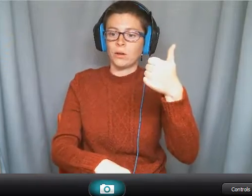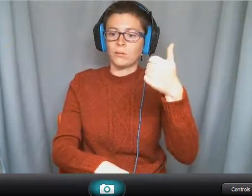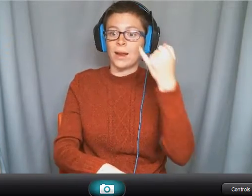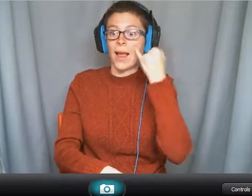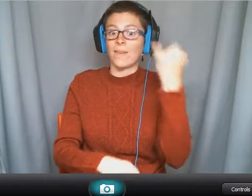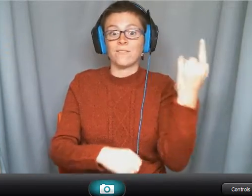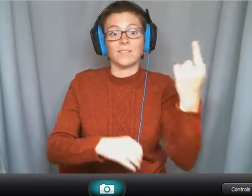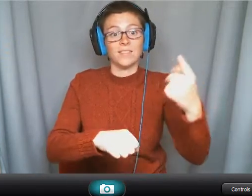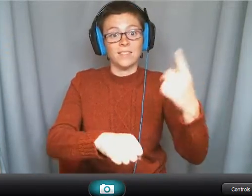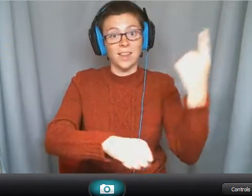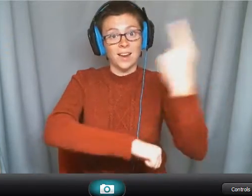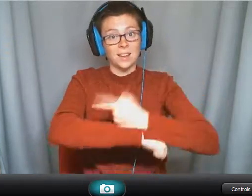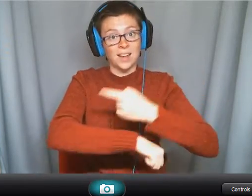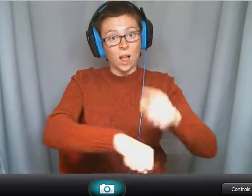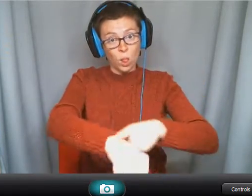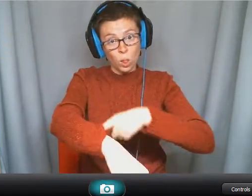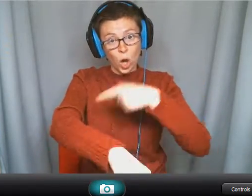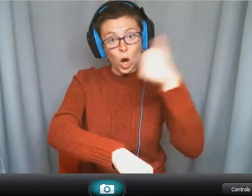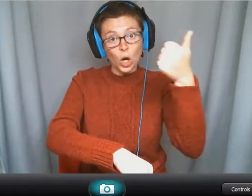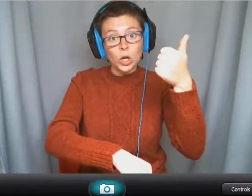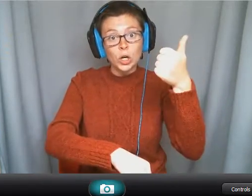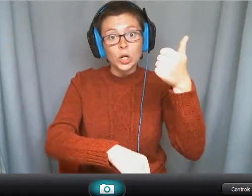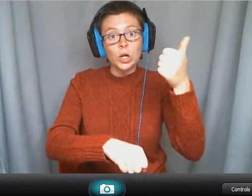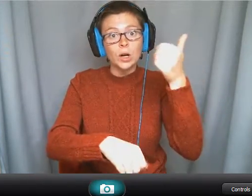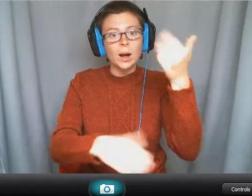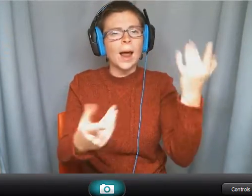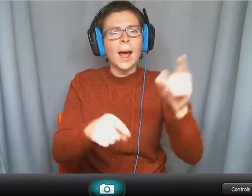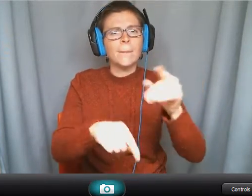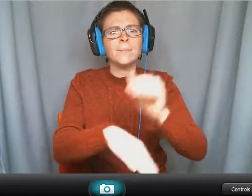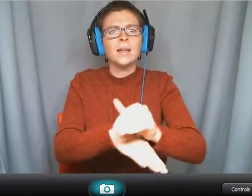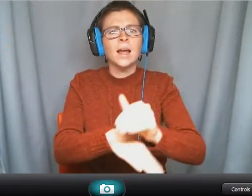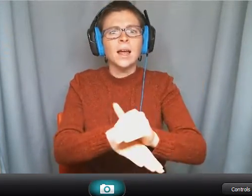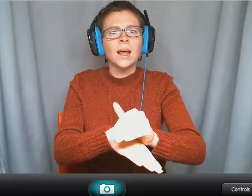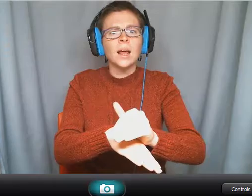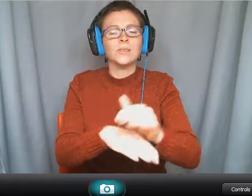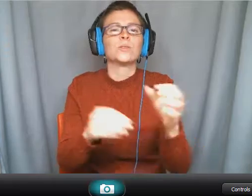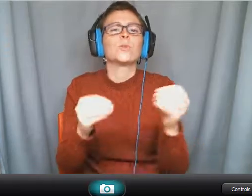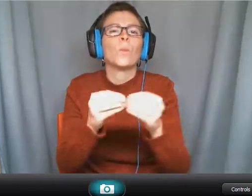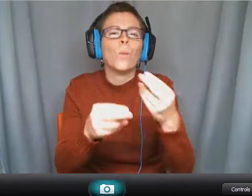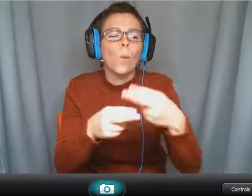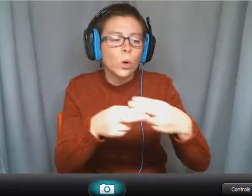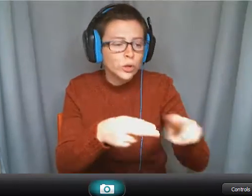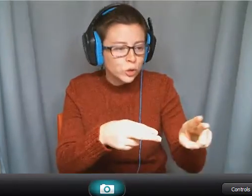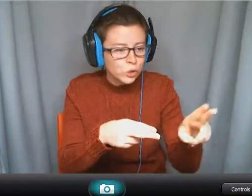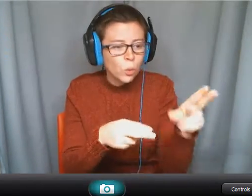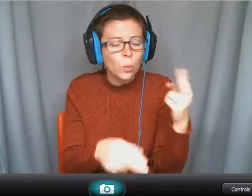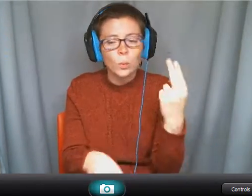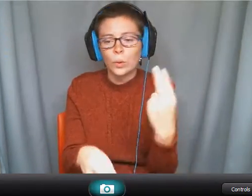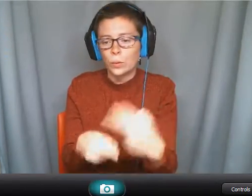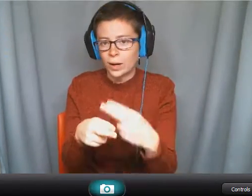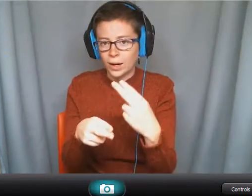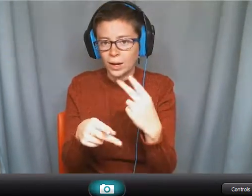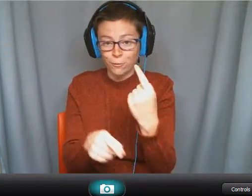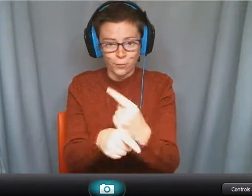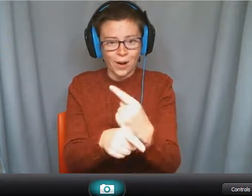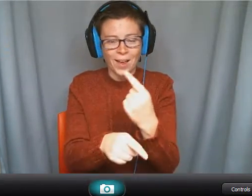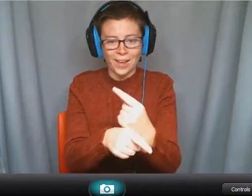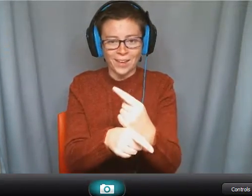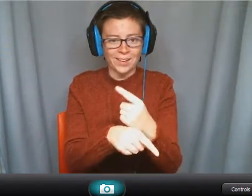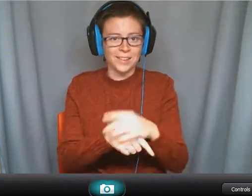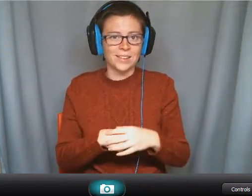shorter. And that's all a signal that what's happening? The leaves pop up to the